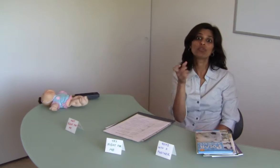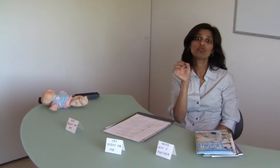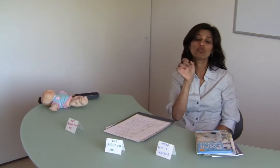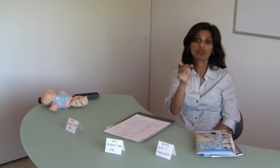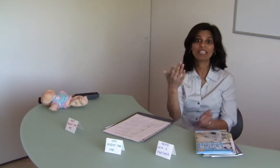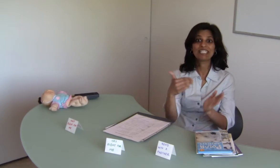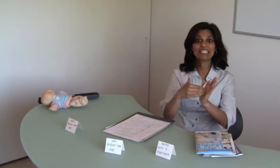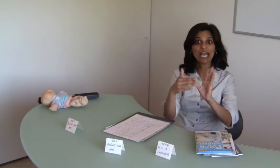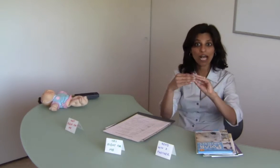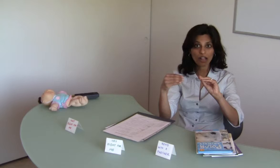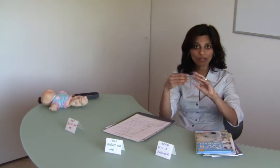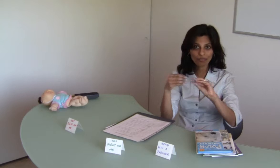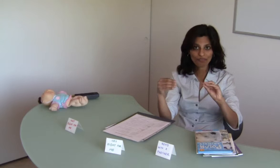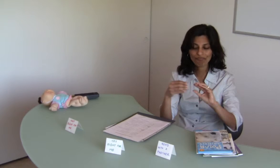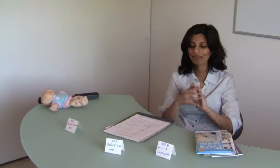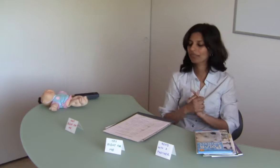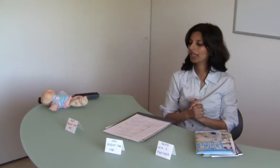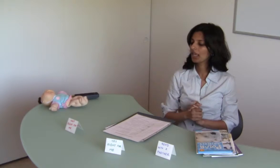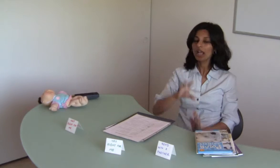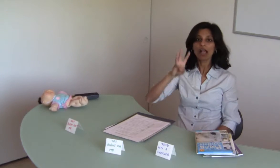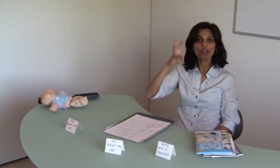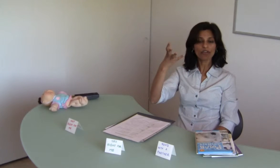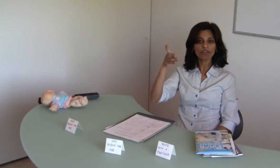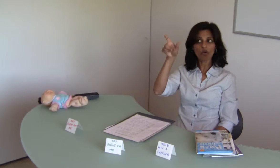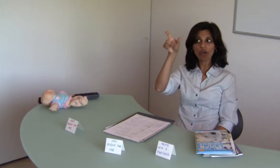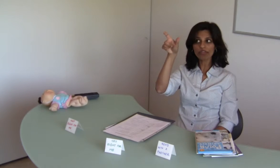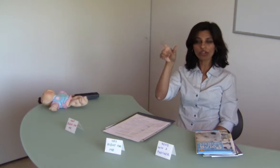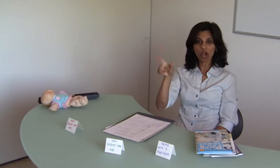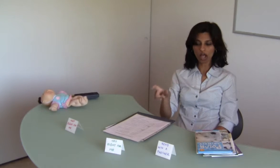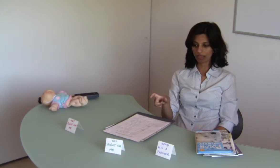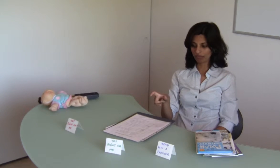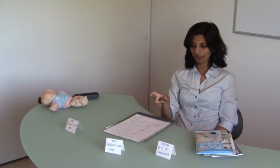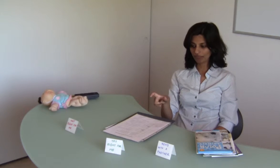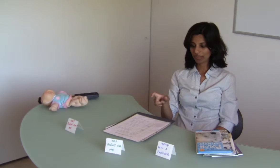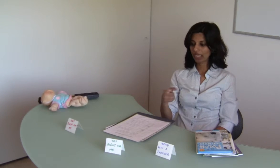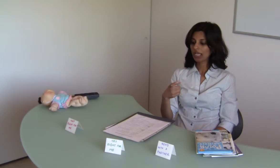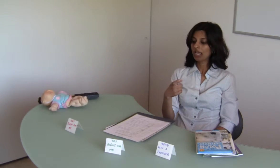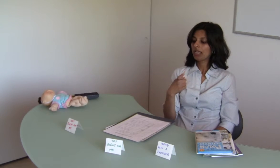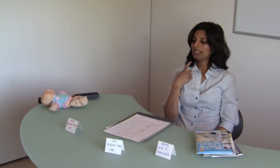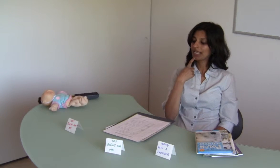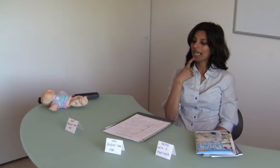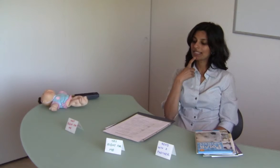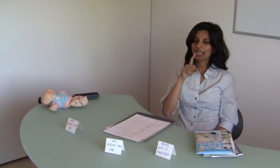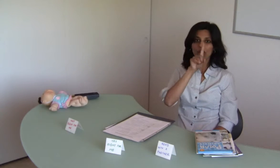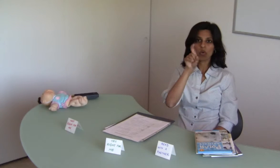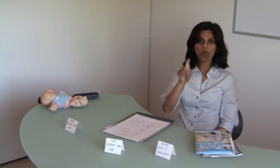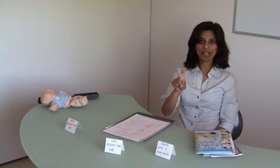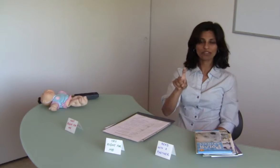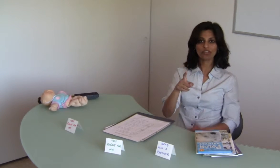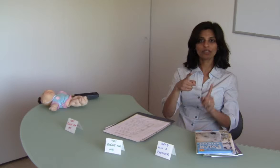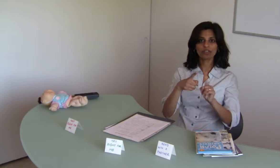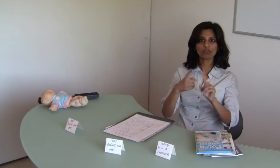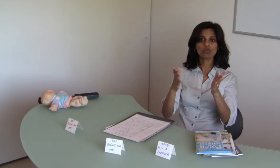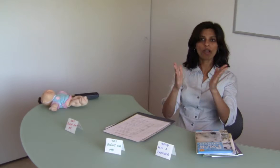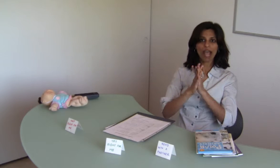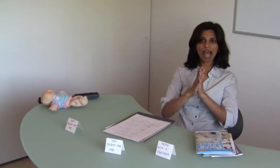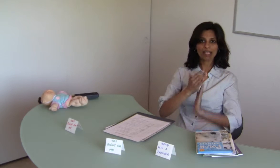to retell? The fourth column says questions to